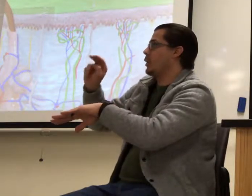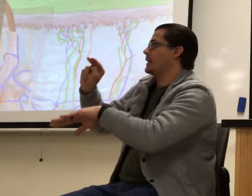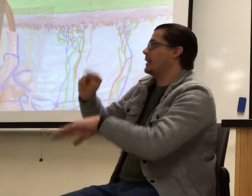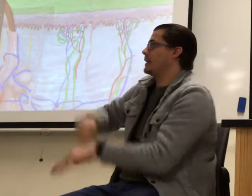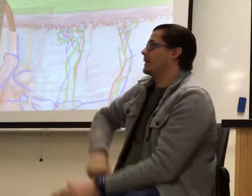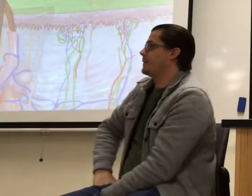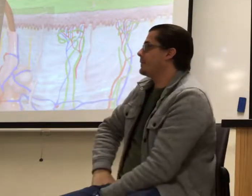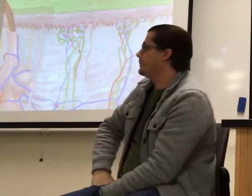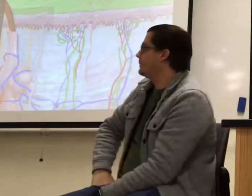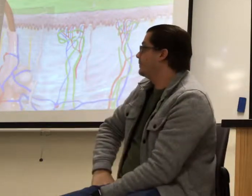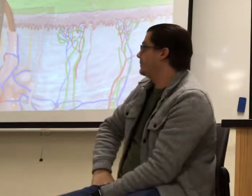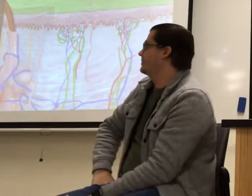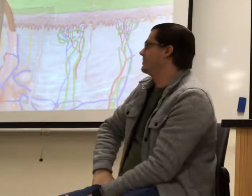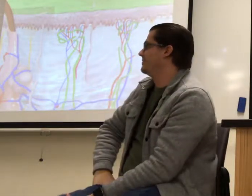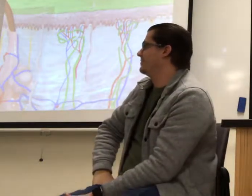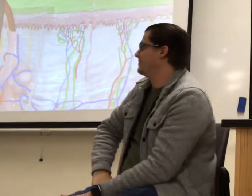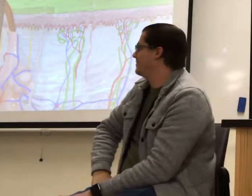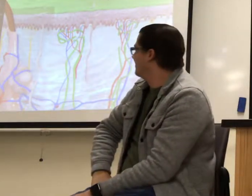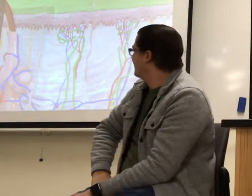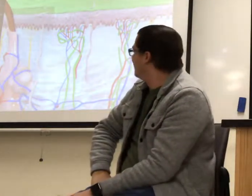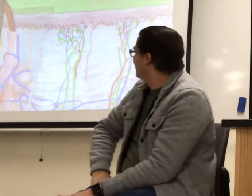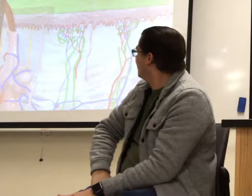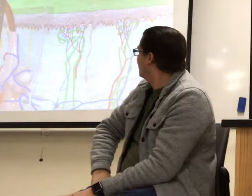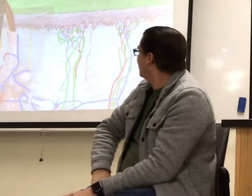Kind of subdivide.